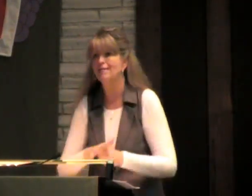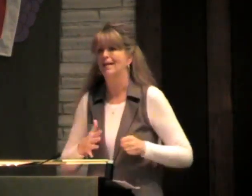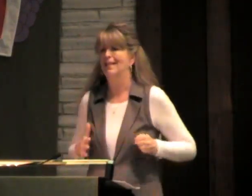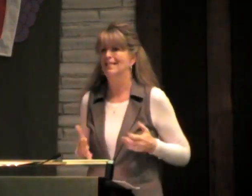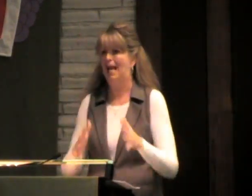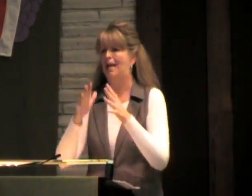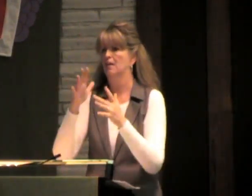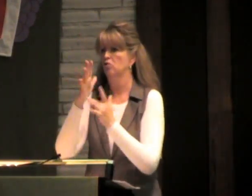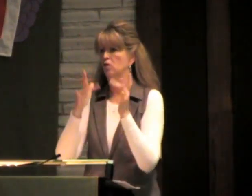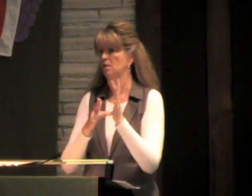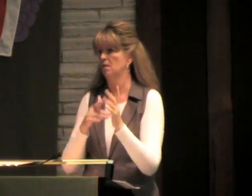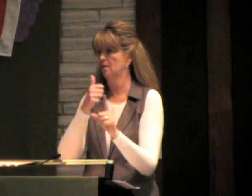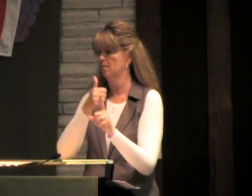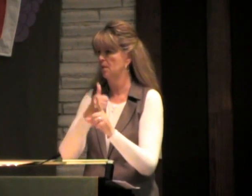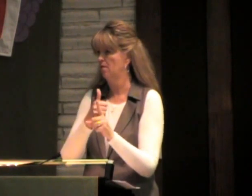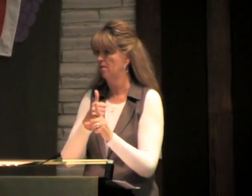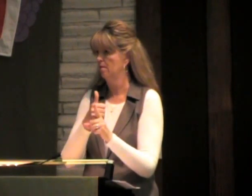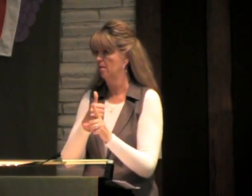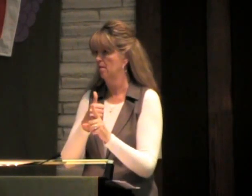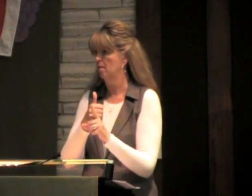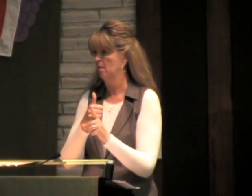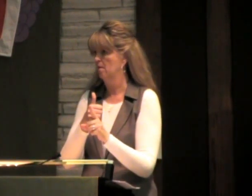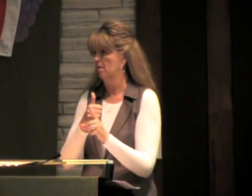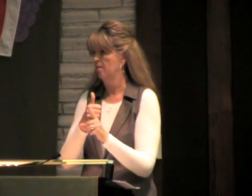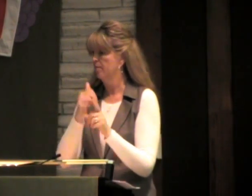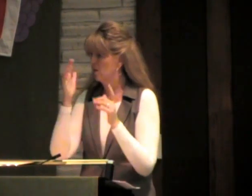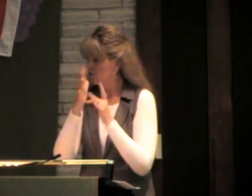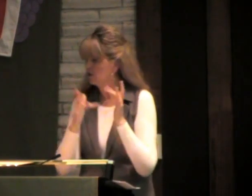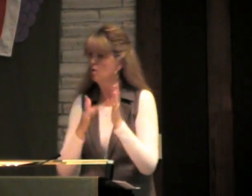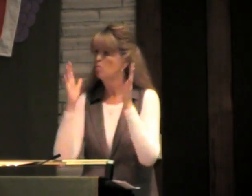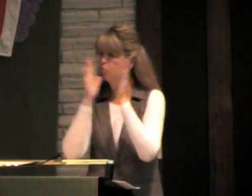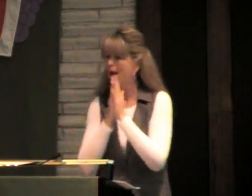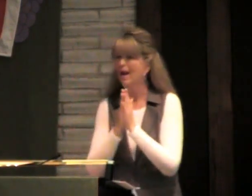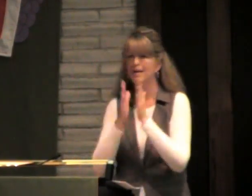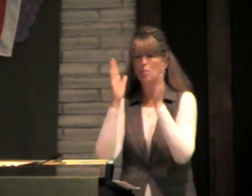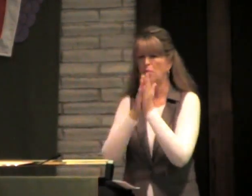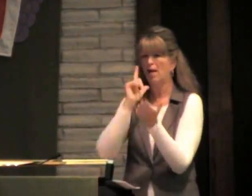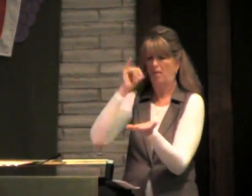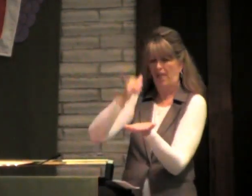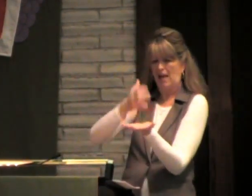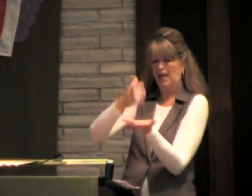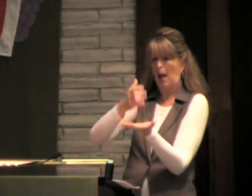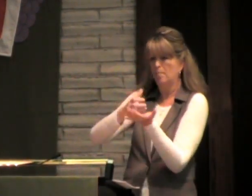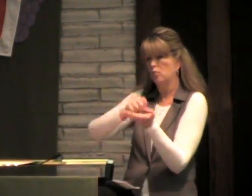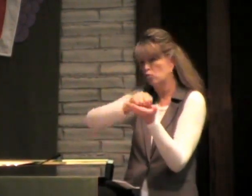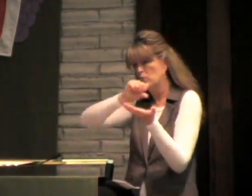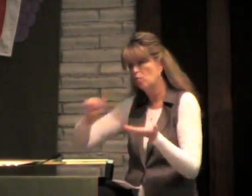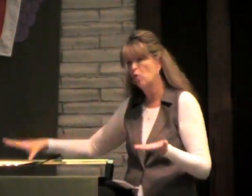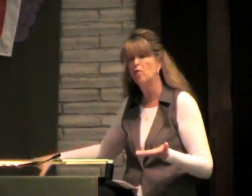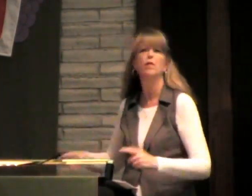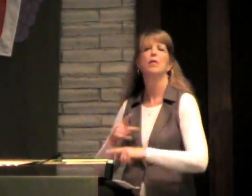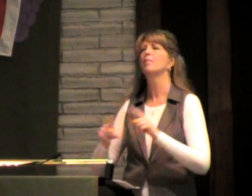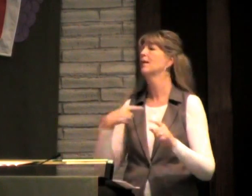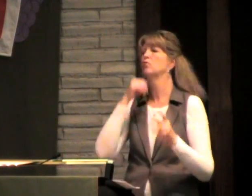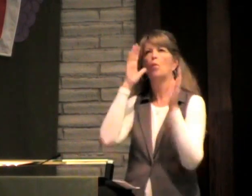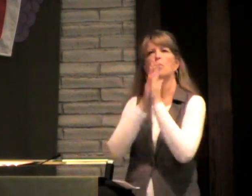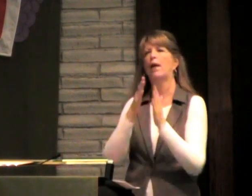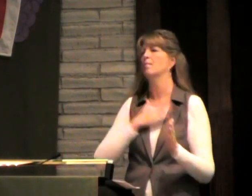blood. That is how stressed and anxiety and anxious Jesus was. He prayed for that cup